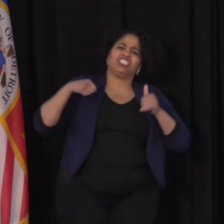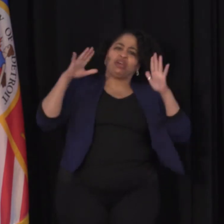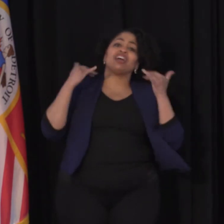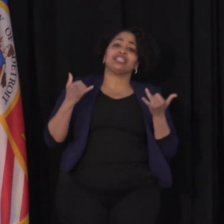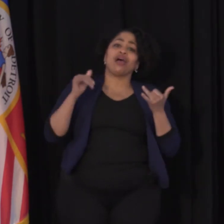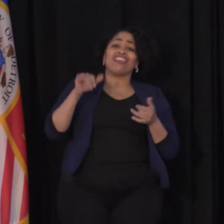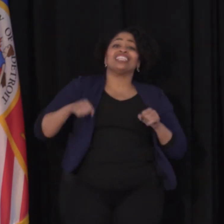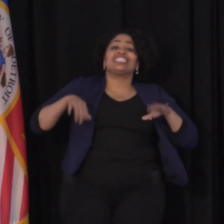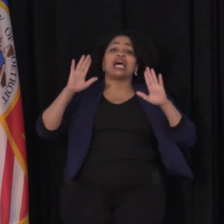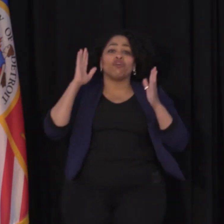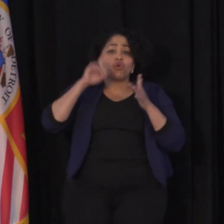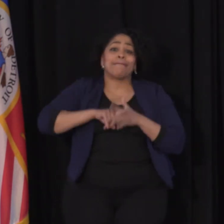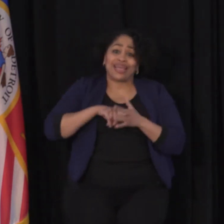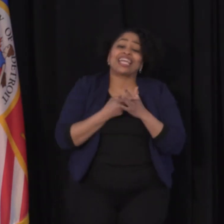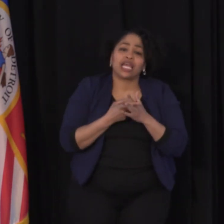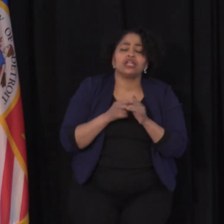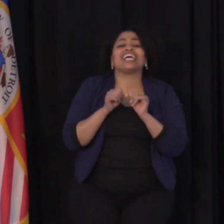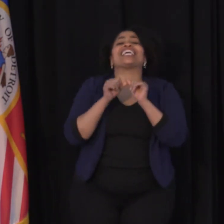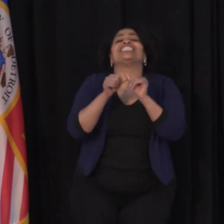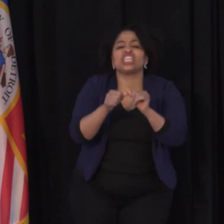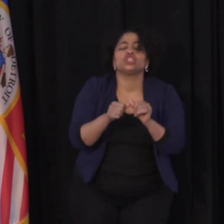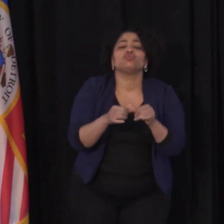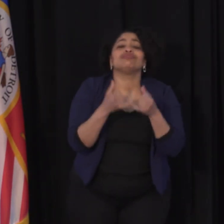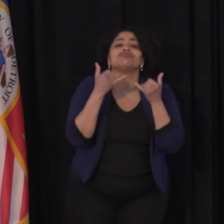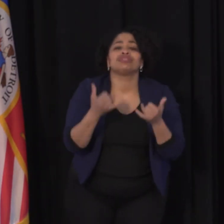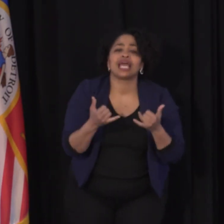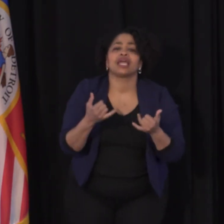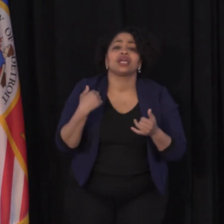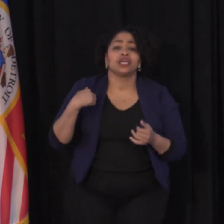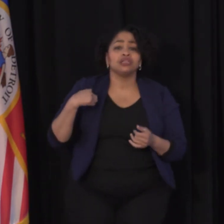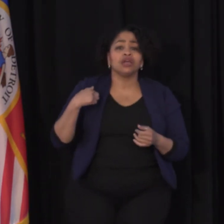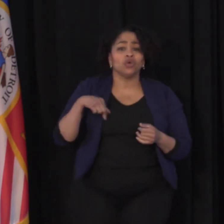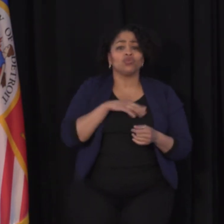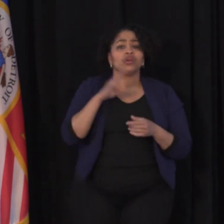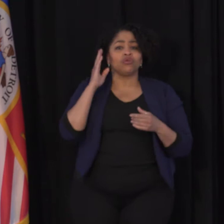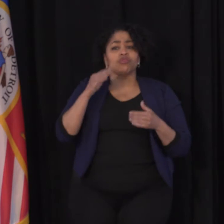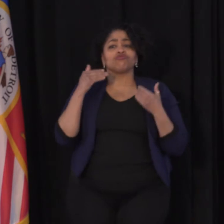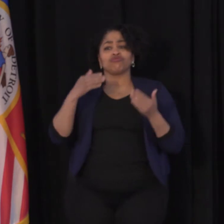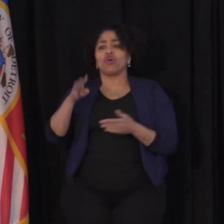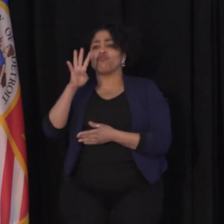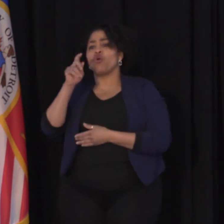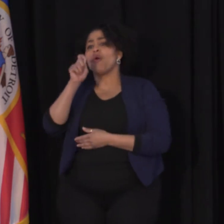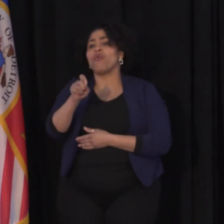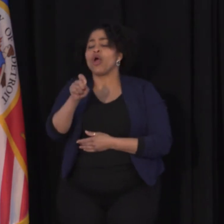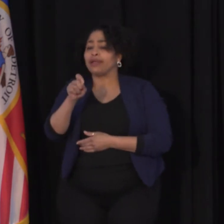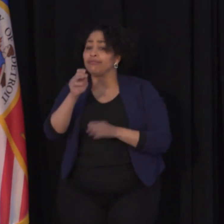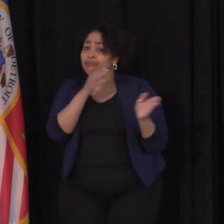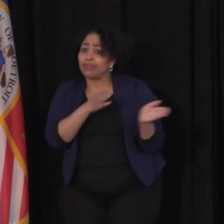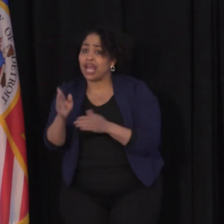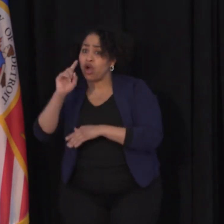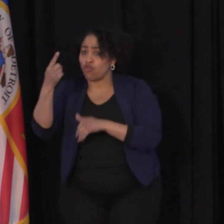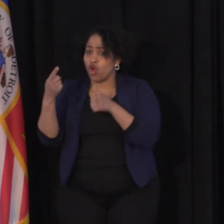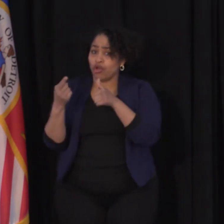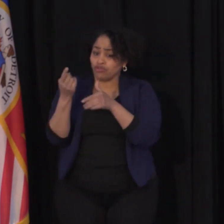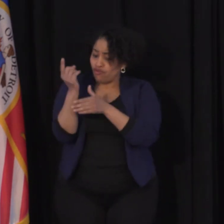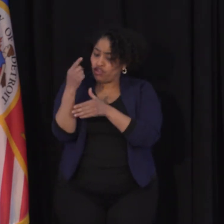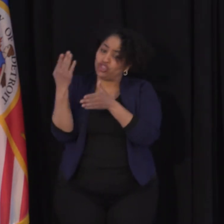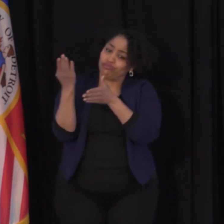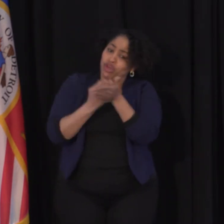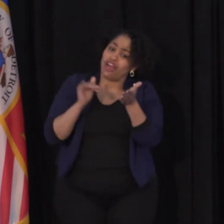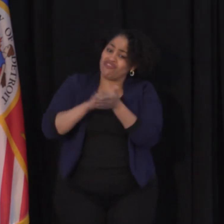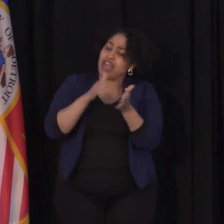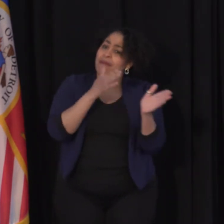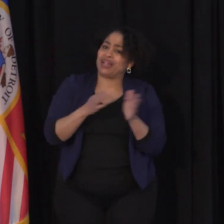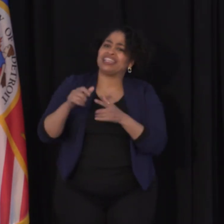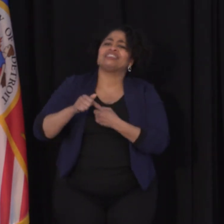that sacrifice will begin or continue today. We're going to implement a 4-point plan. The first part of that plan is